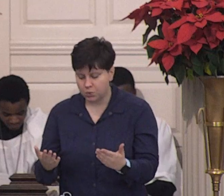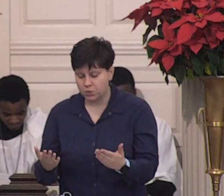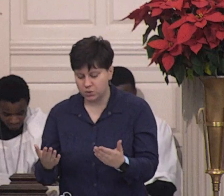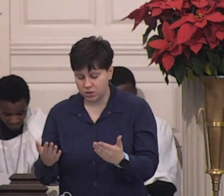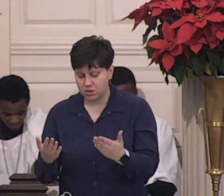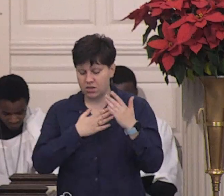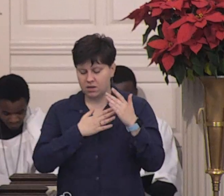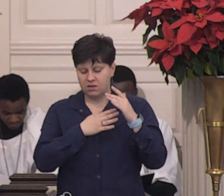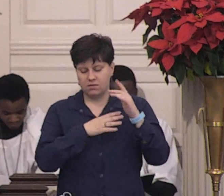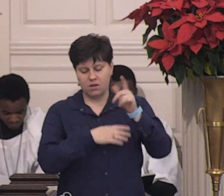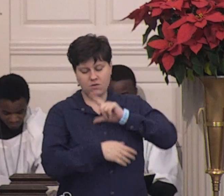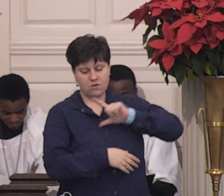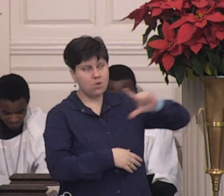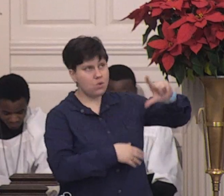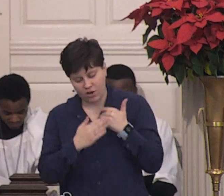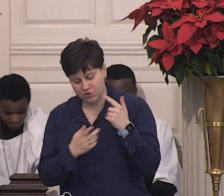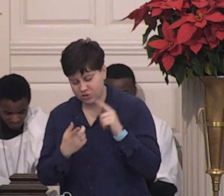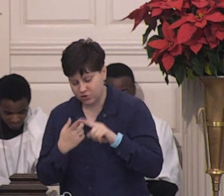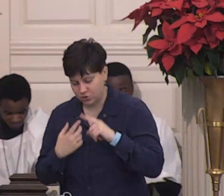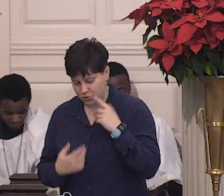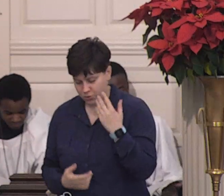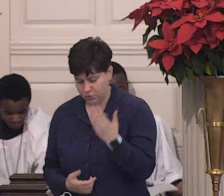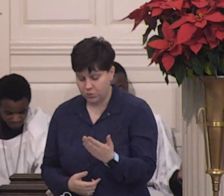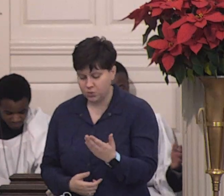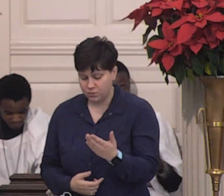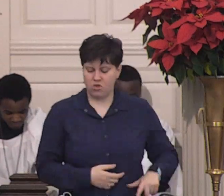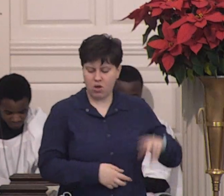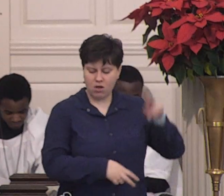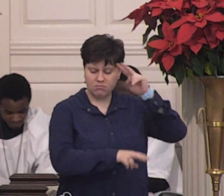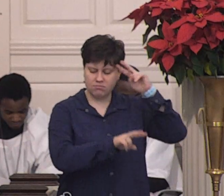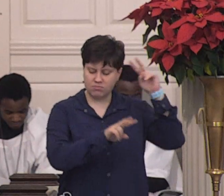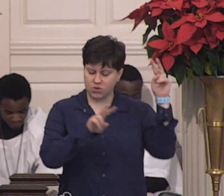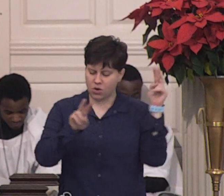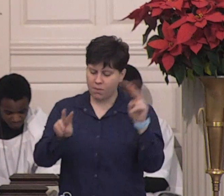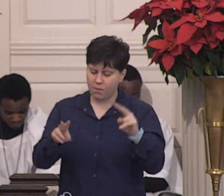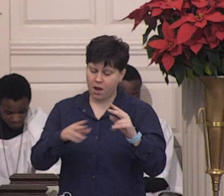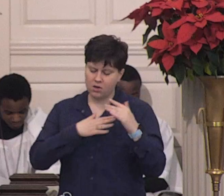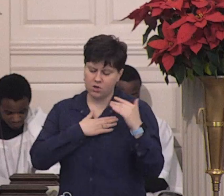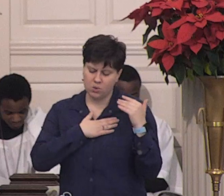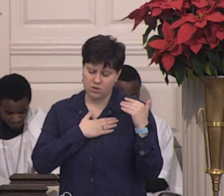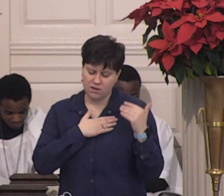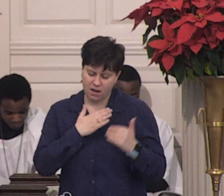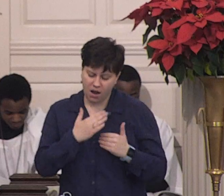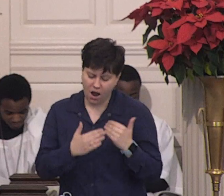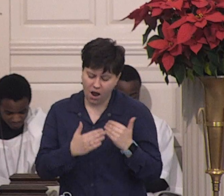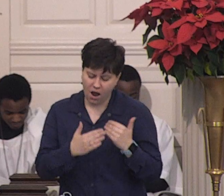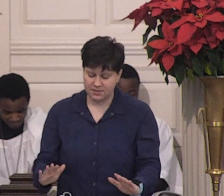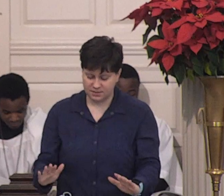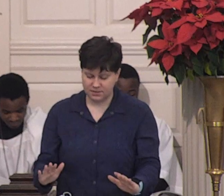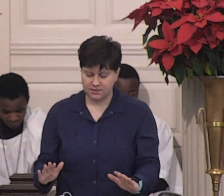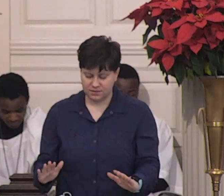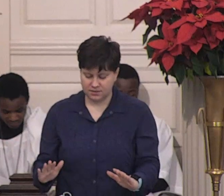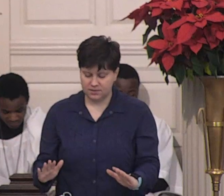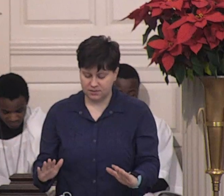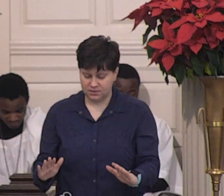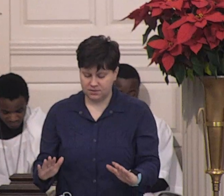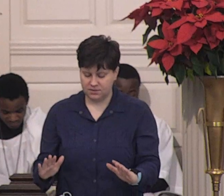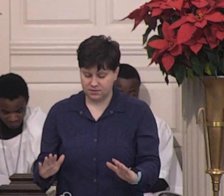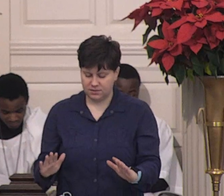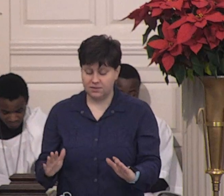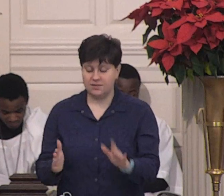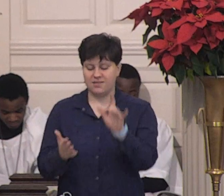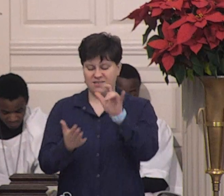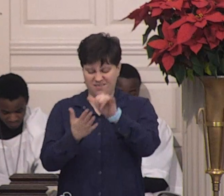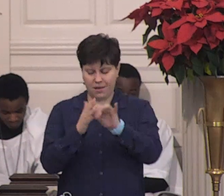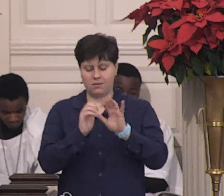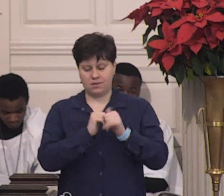you. The Lord look upon you kindly and give you peace. So shall they